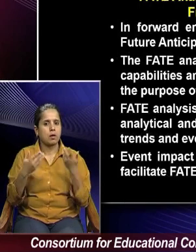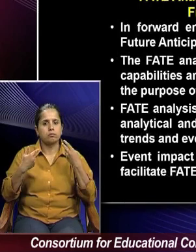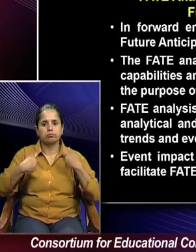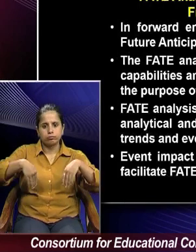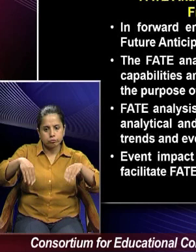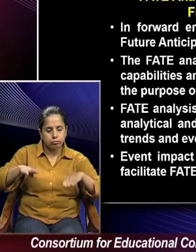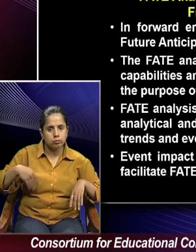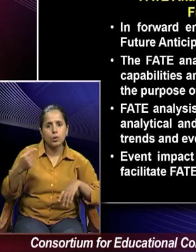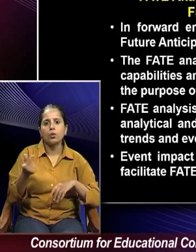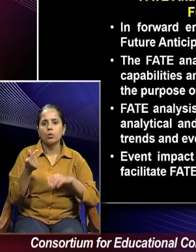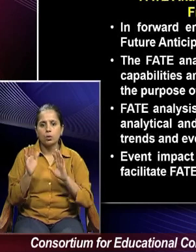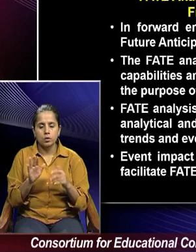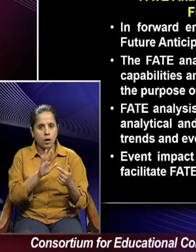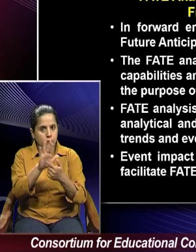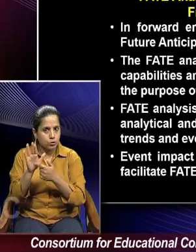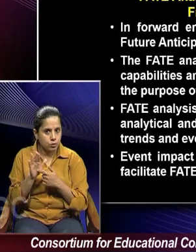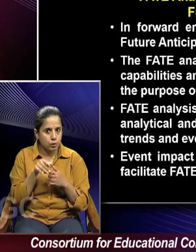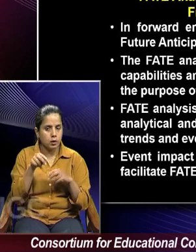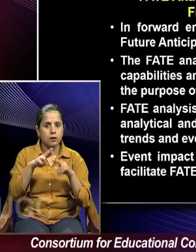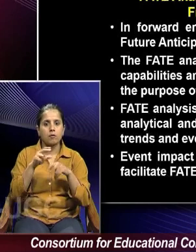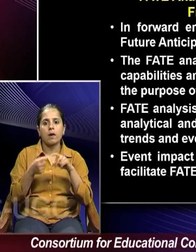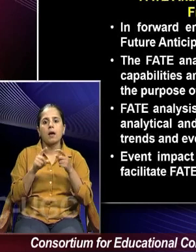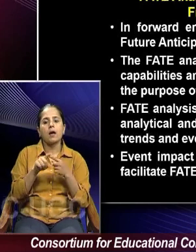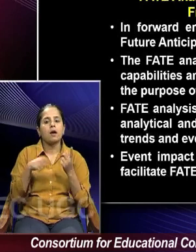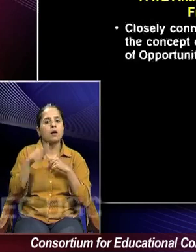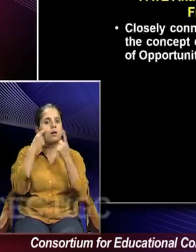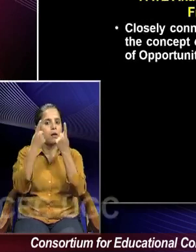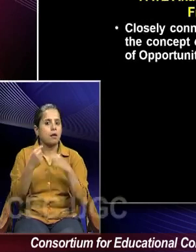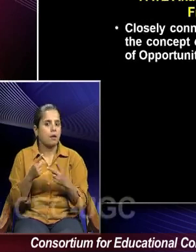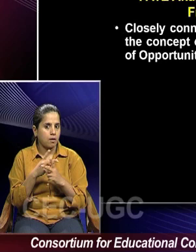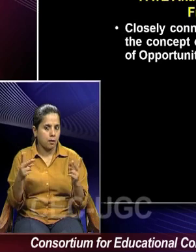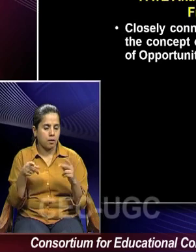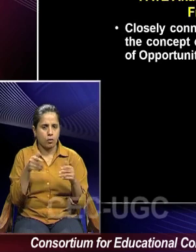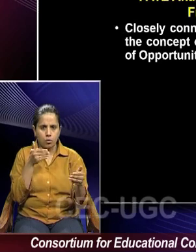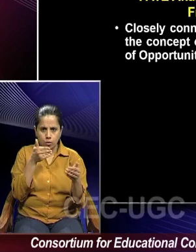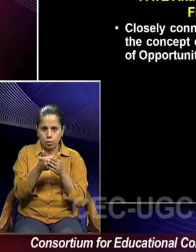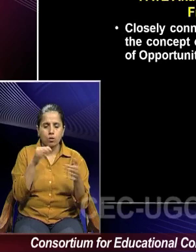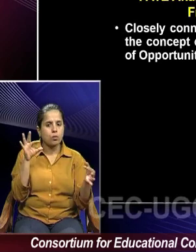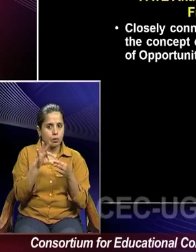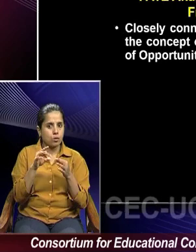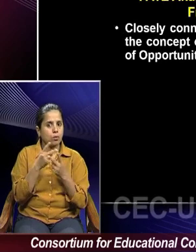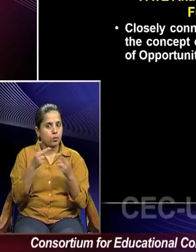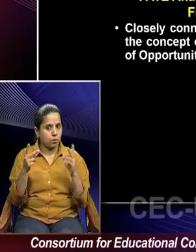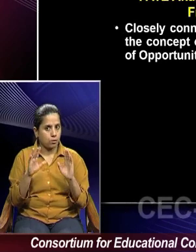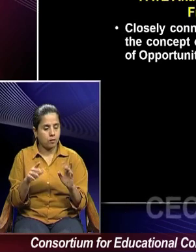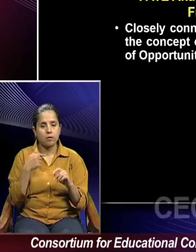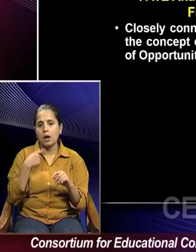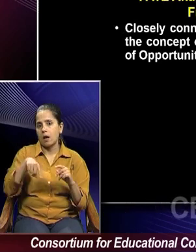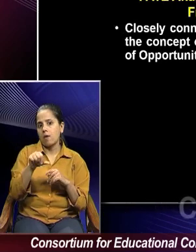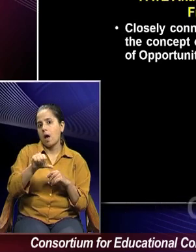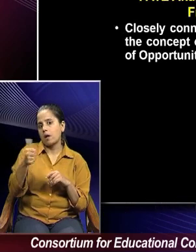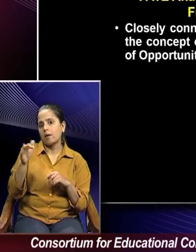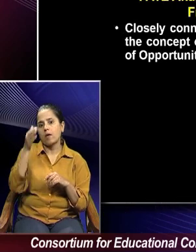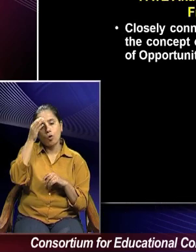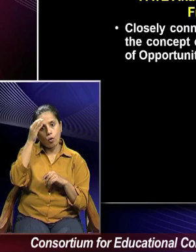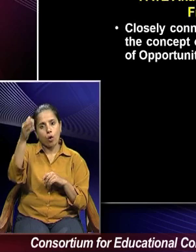used to facilitate this fate analysis. Closely connected to fate analysis, we have another concept